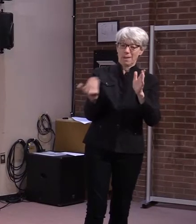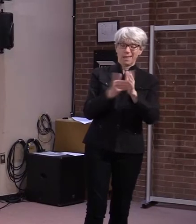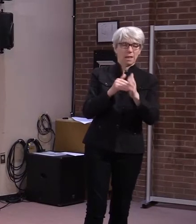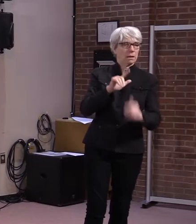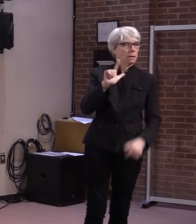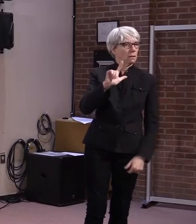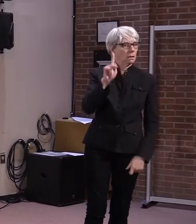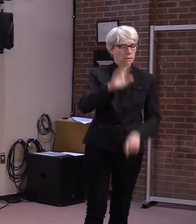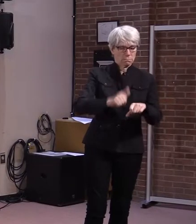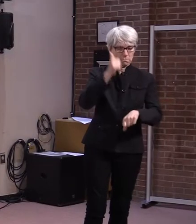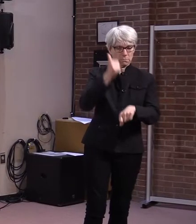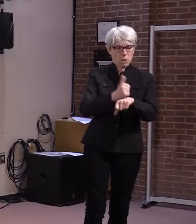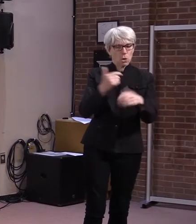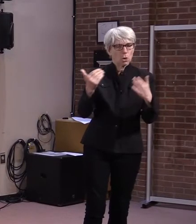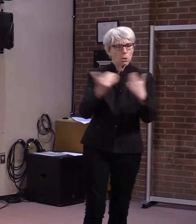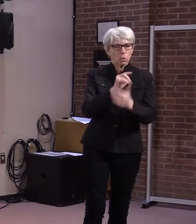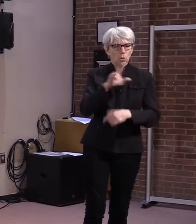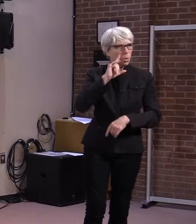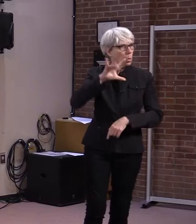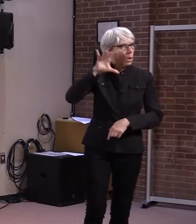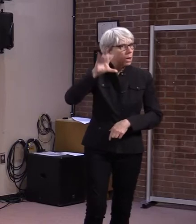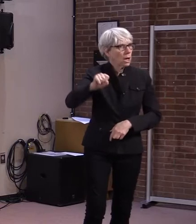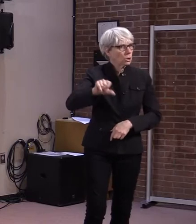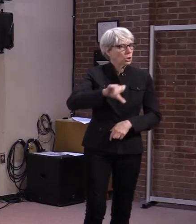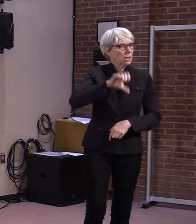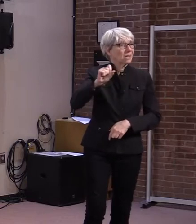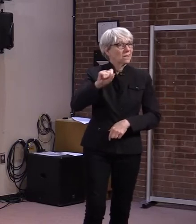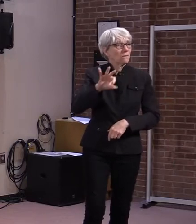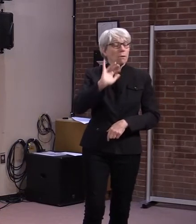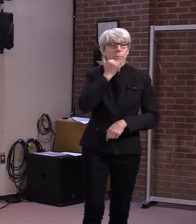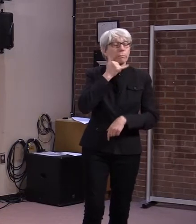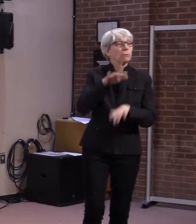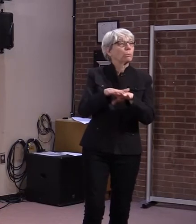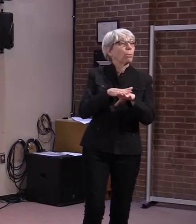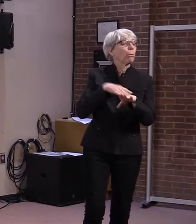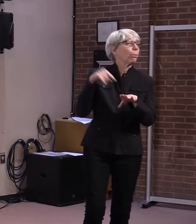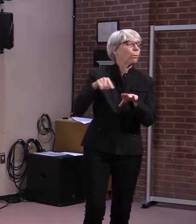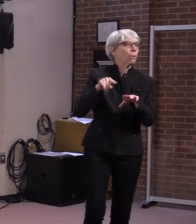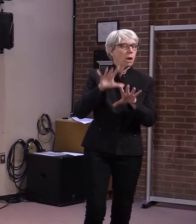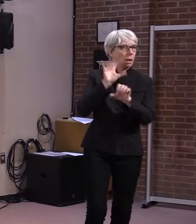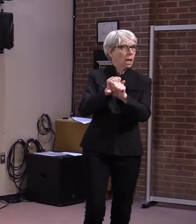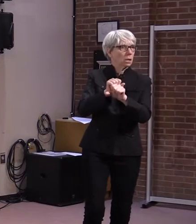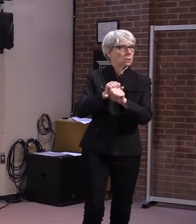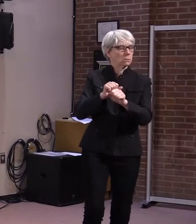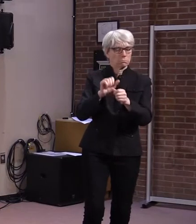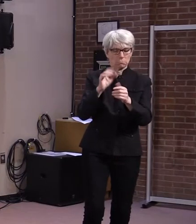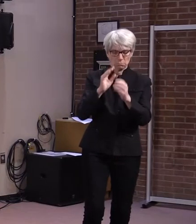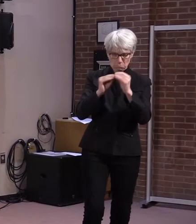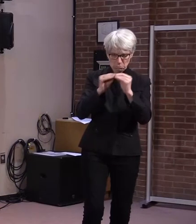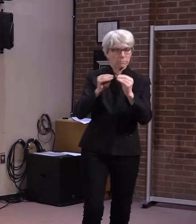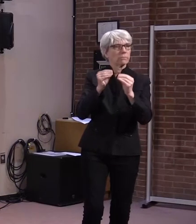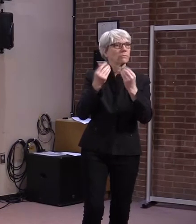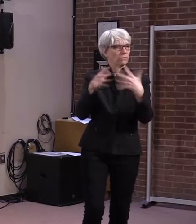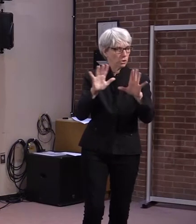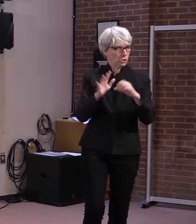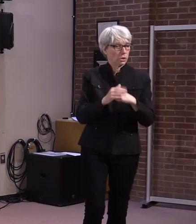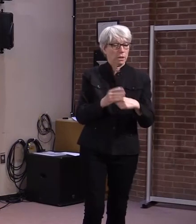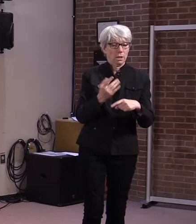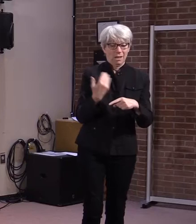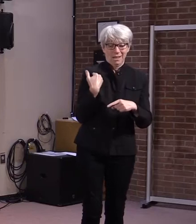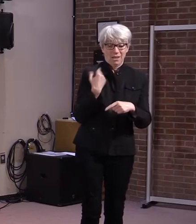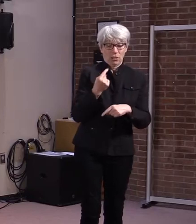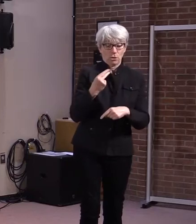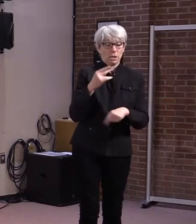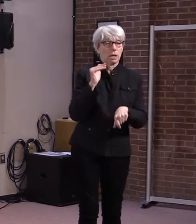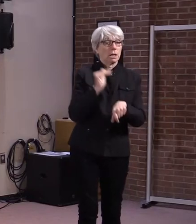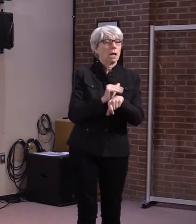new monitoring tools to prevent issues going forward. As of Thursday night, all delayed tests had been cleared so